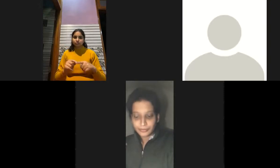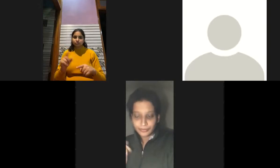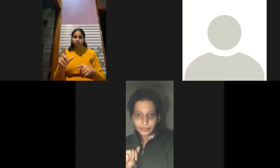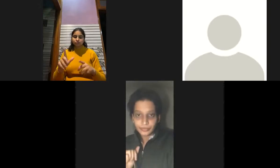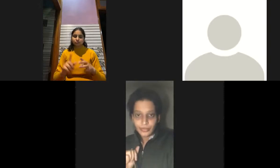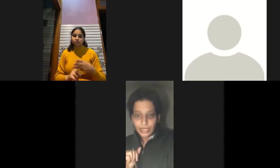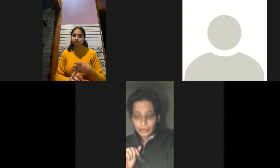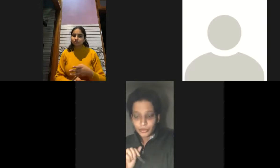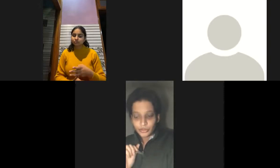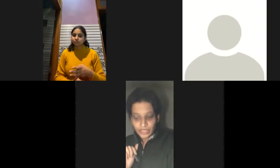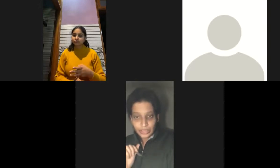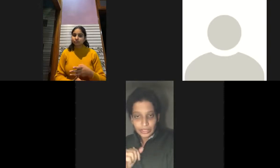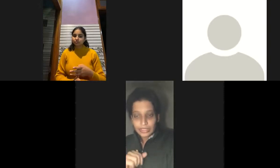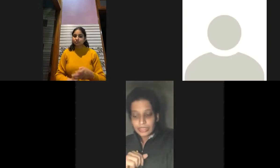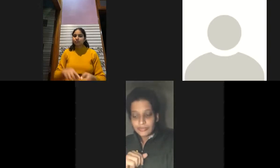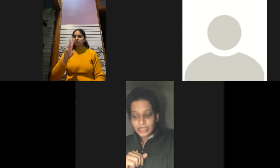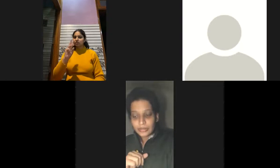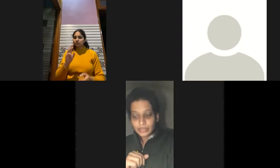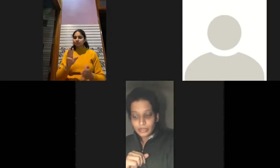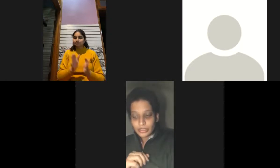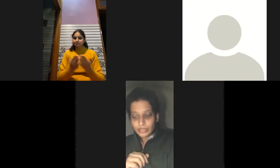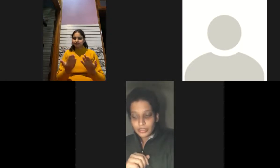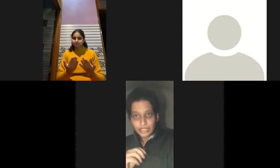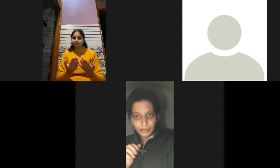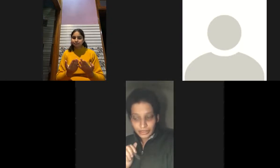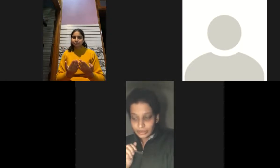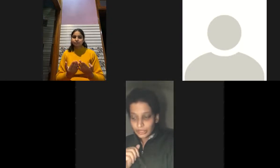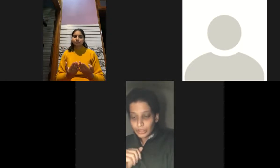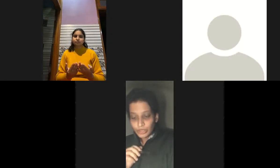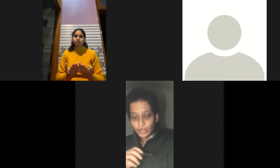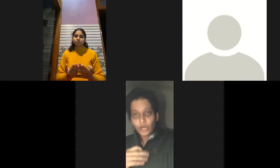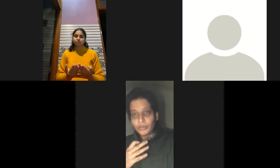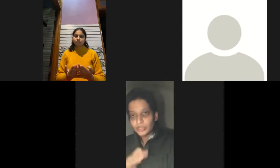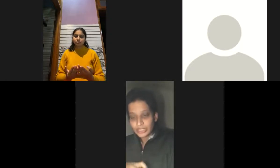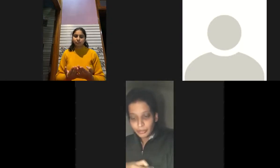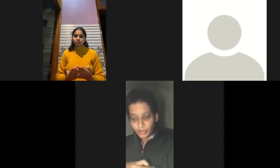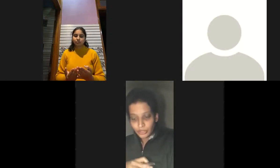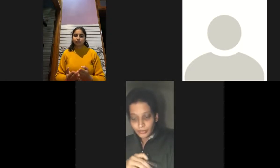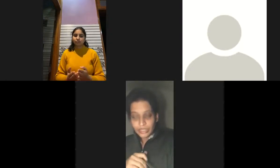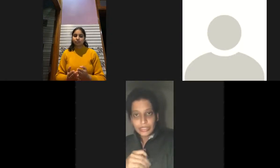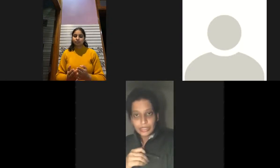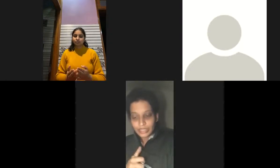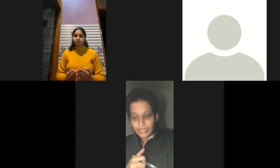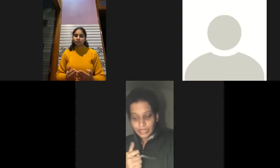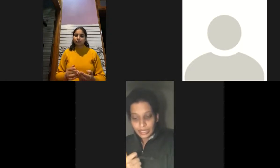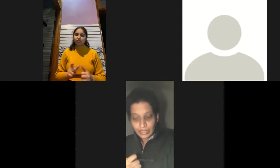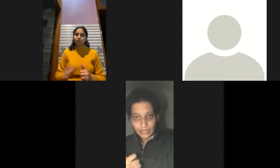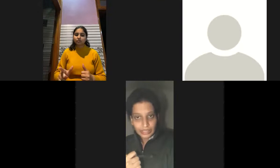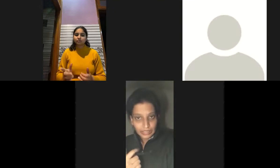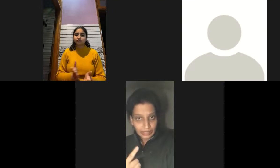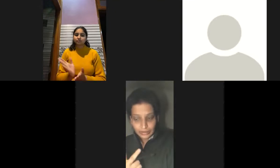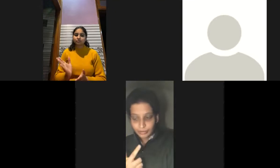normativity. In book 3, Gulliver comes across the Strugglebugs, who are almost immortal. They lose their